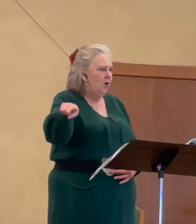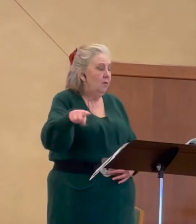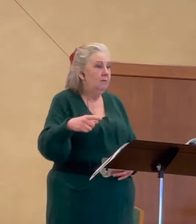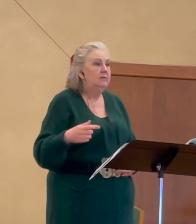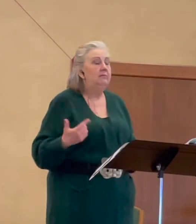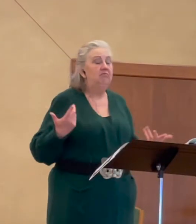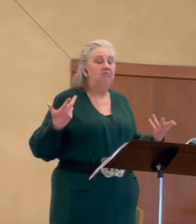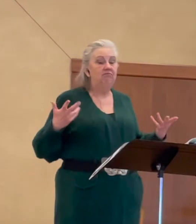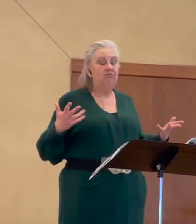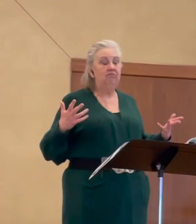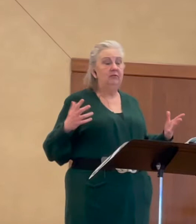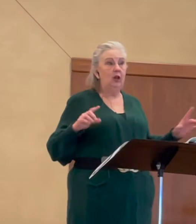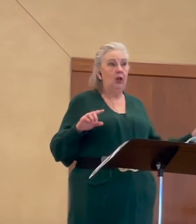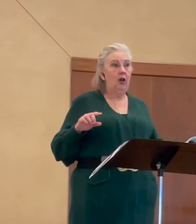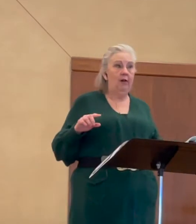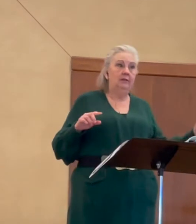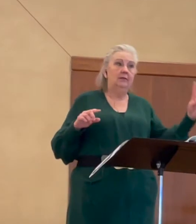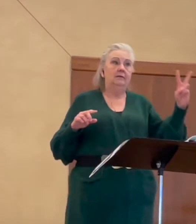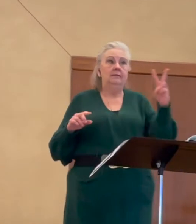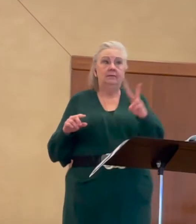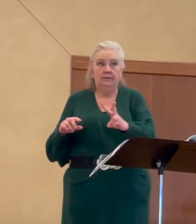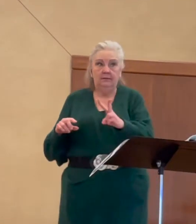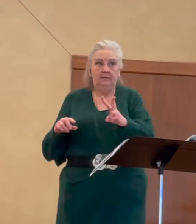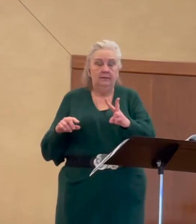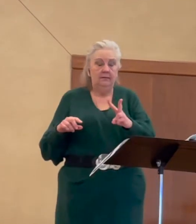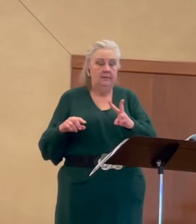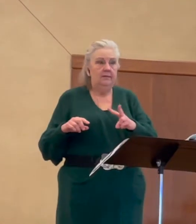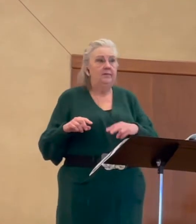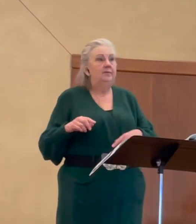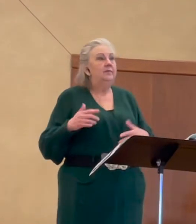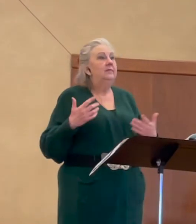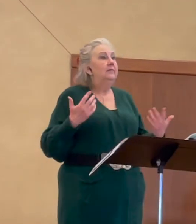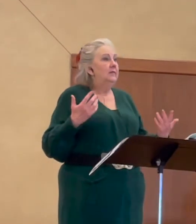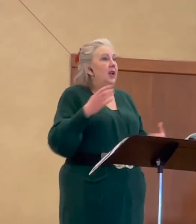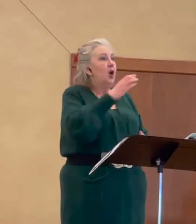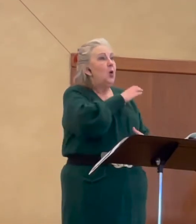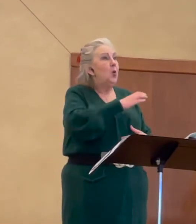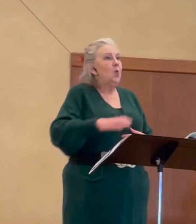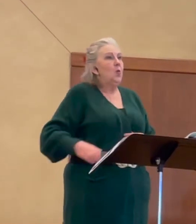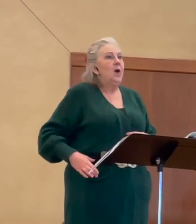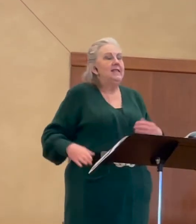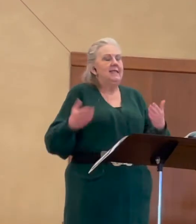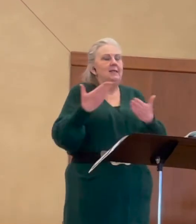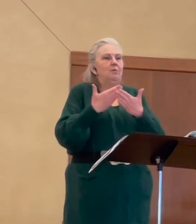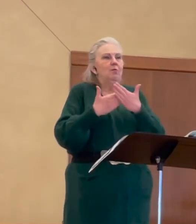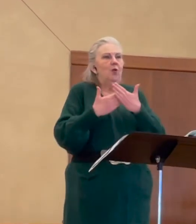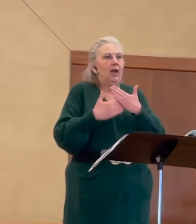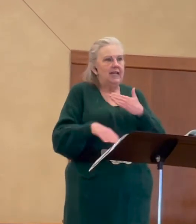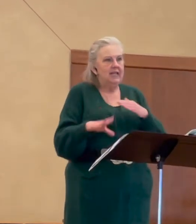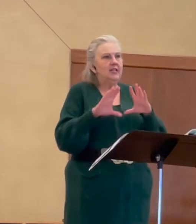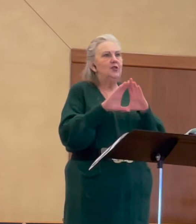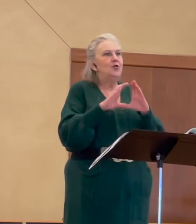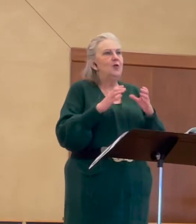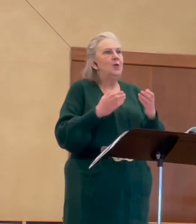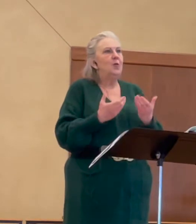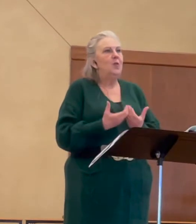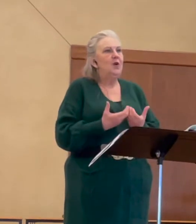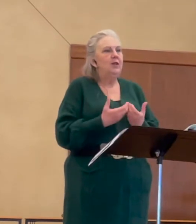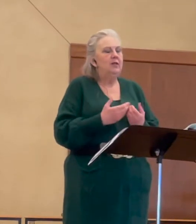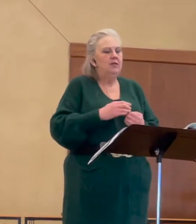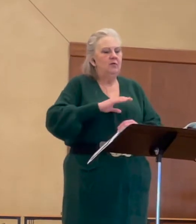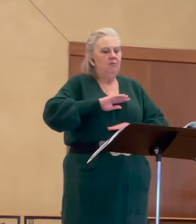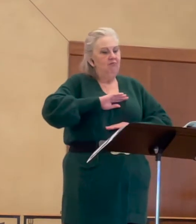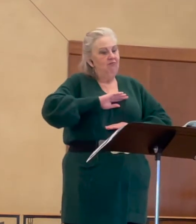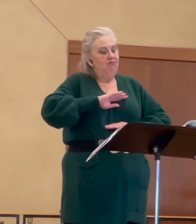did. They were under it. And indeed, this is how Christ is brought into the world to fulfill the